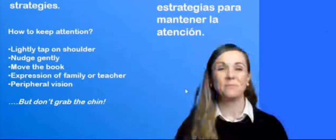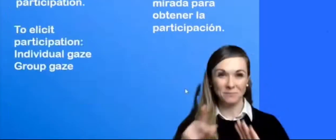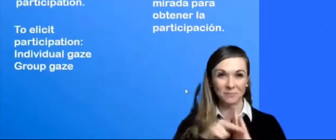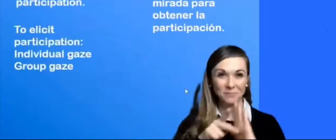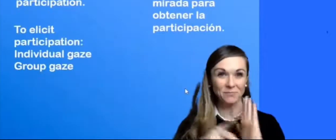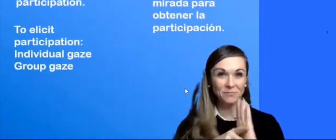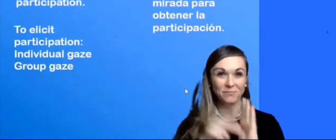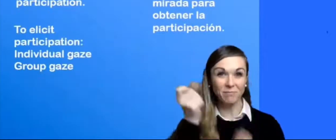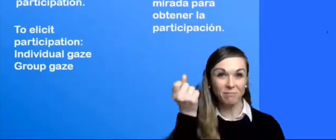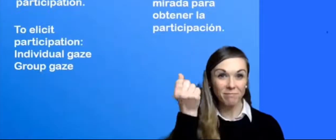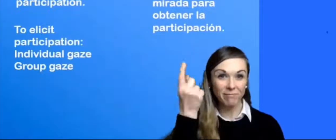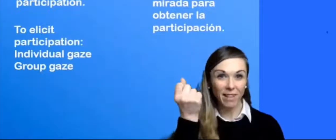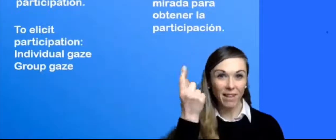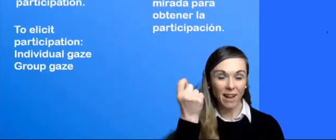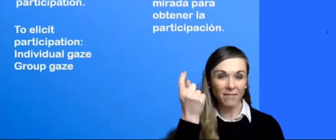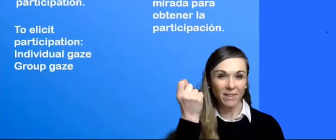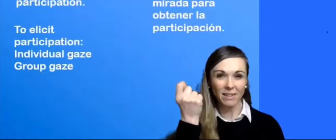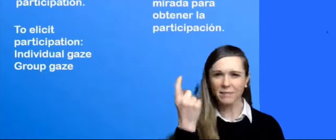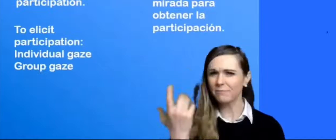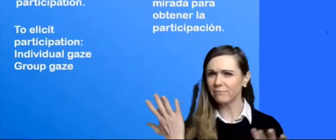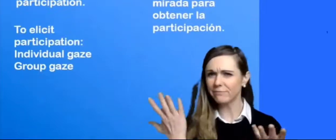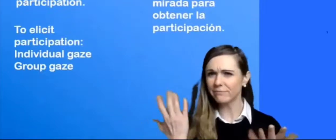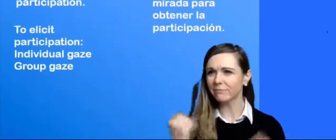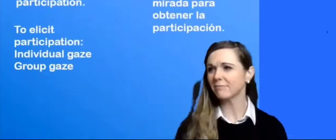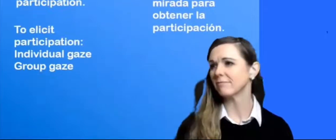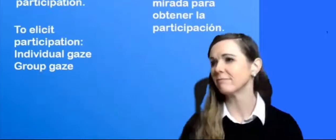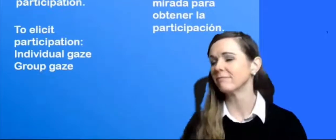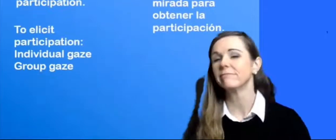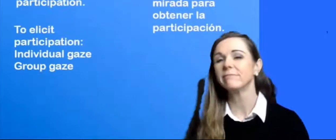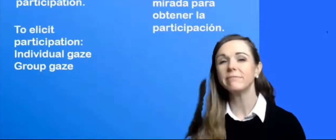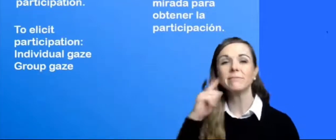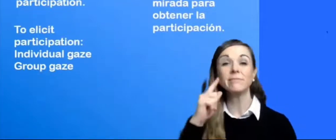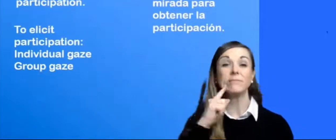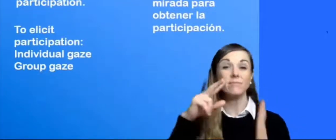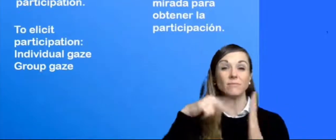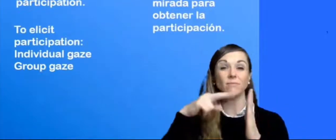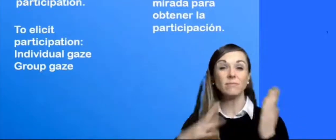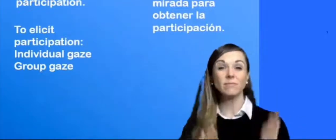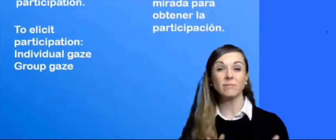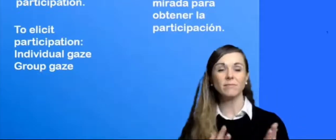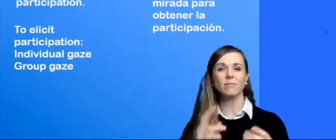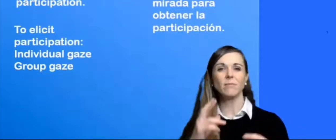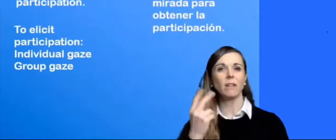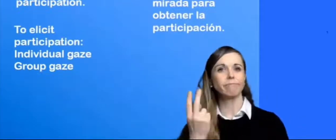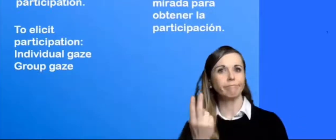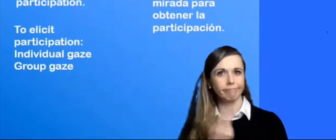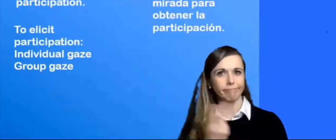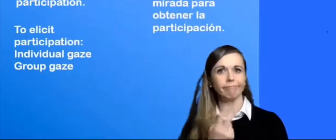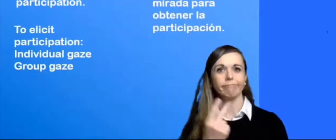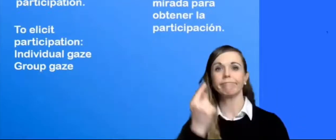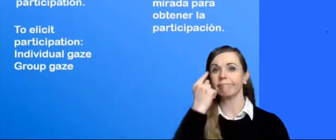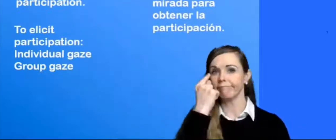be great readers, but in a positive light, not pulling on their chin. Principle number